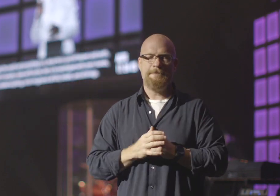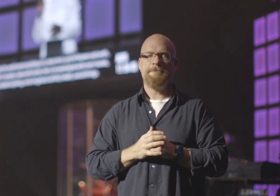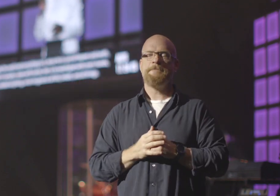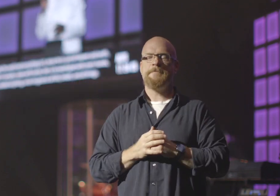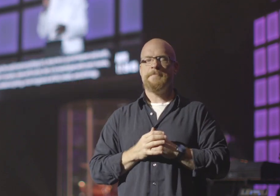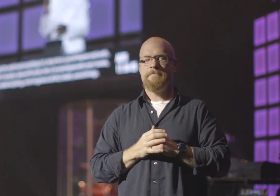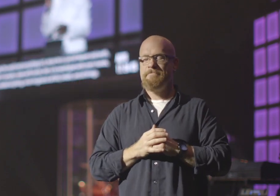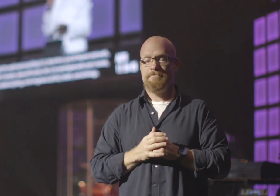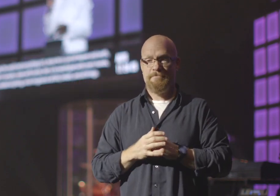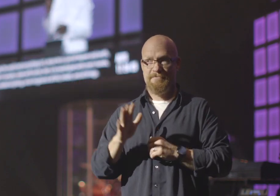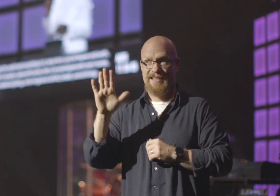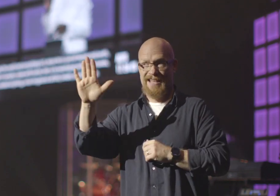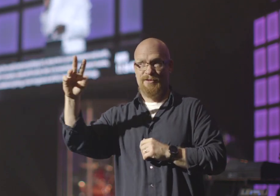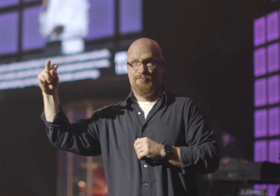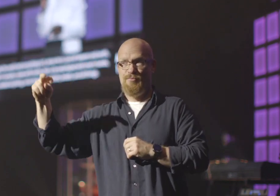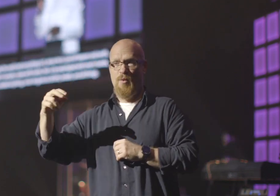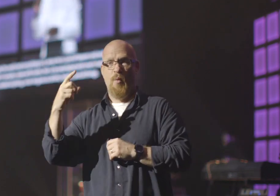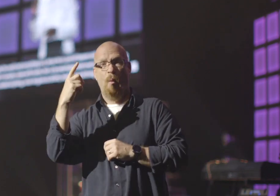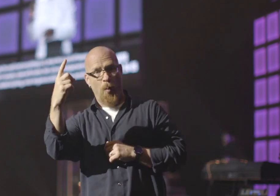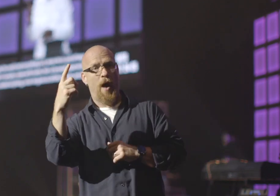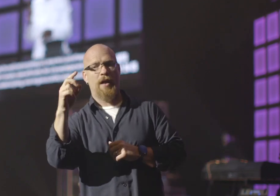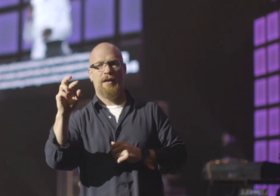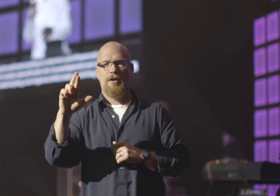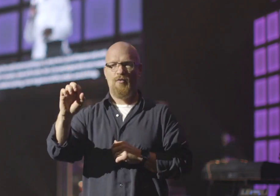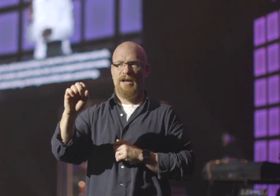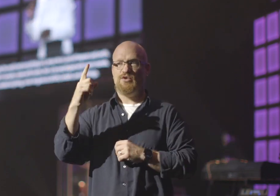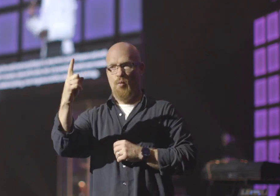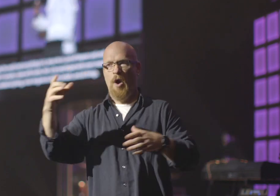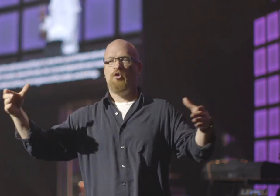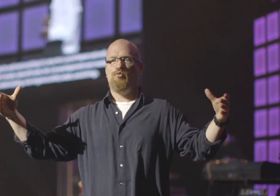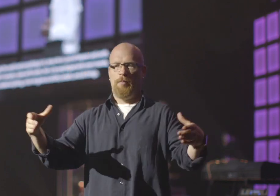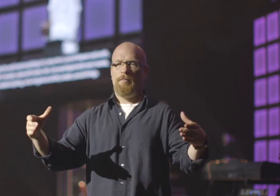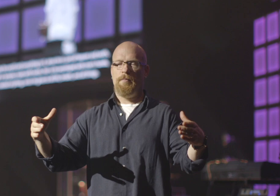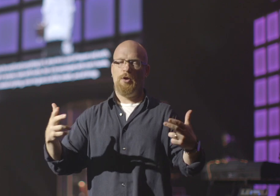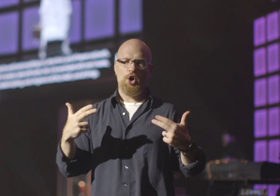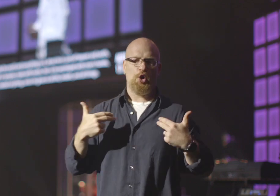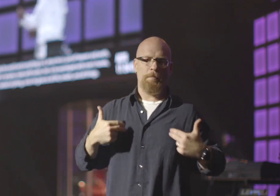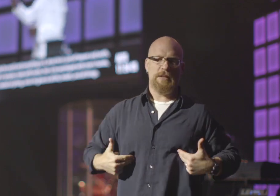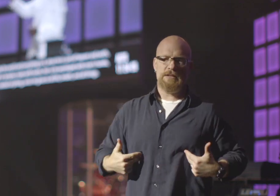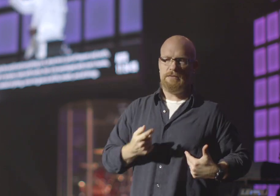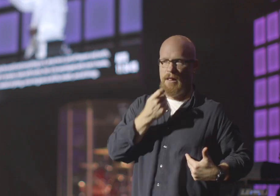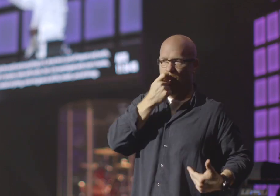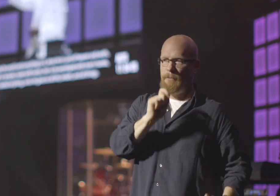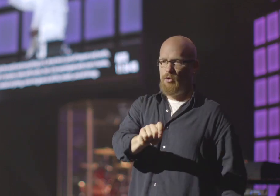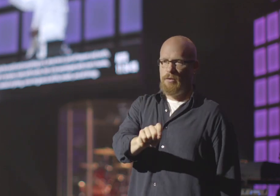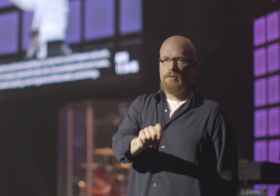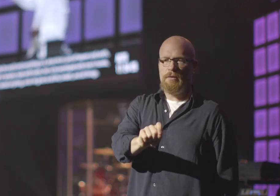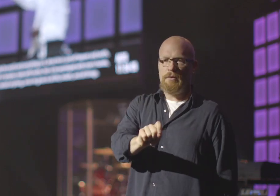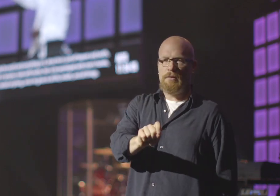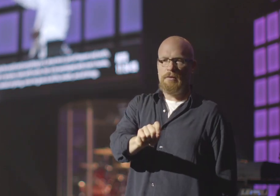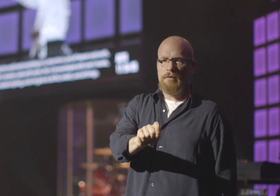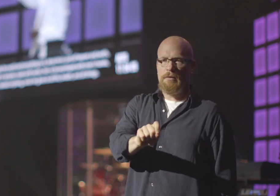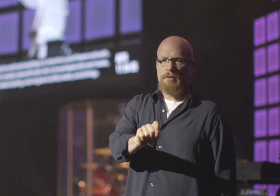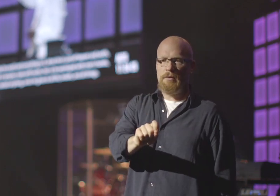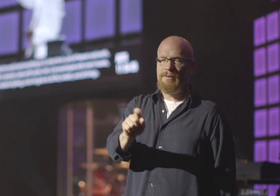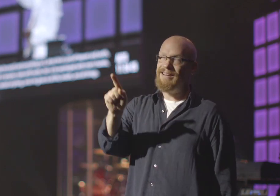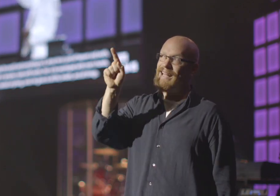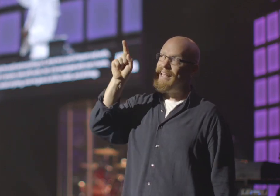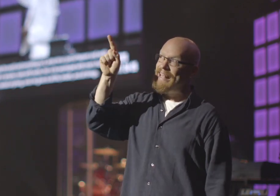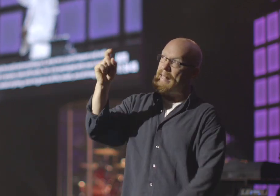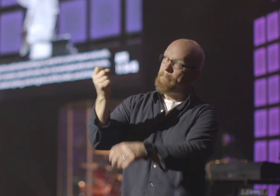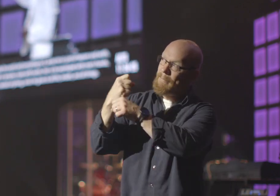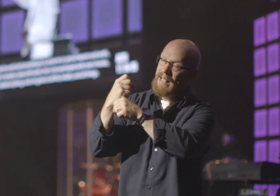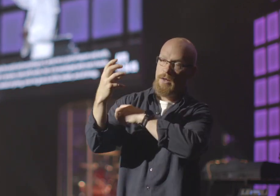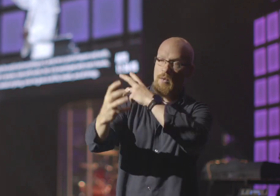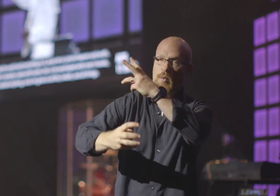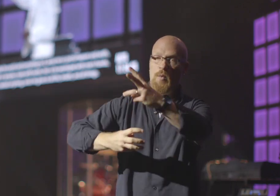there's only, from God's perspective, there's only one race, and that's the human race. So watch what he said. So he said, God, who made the world and